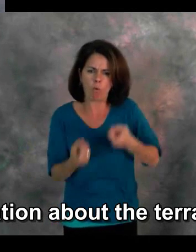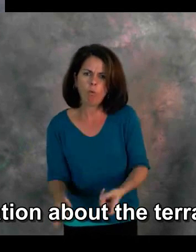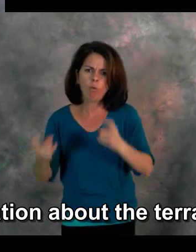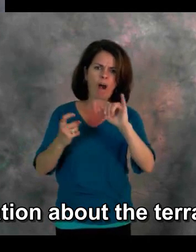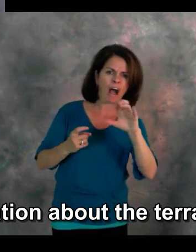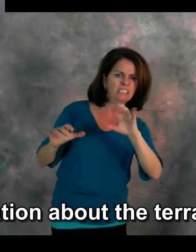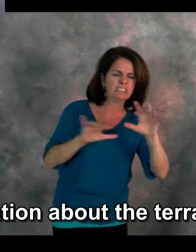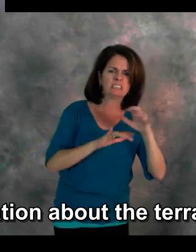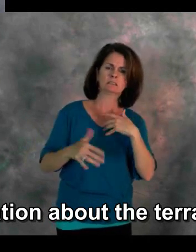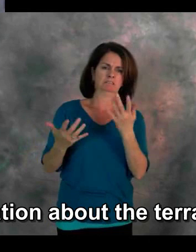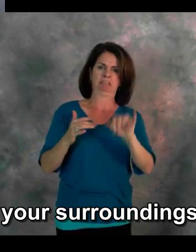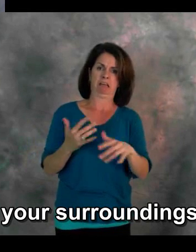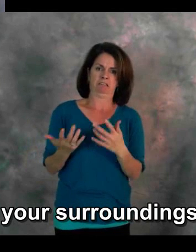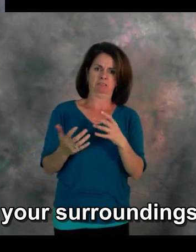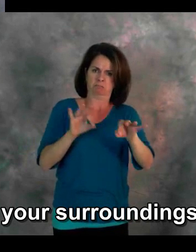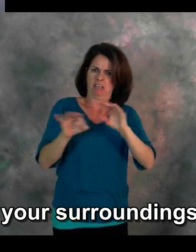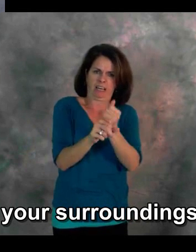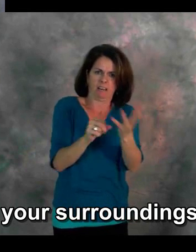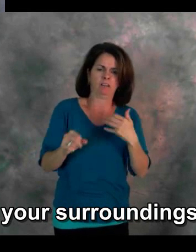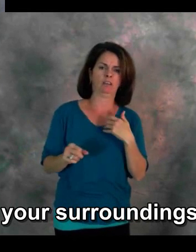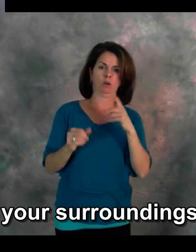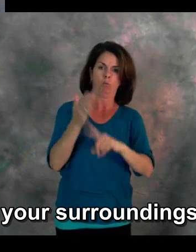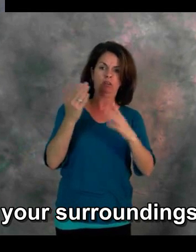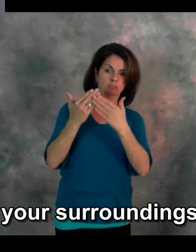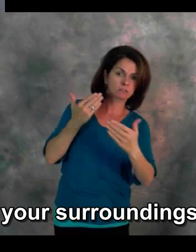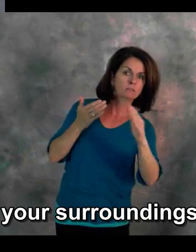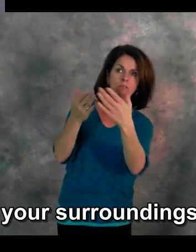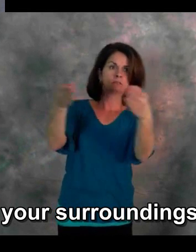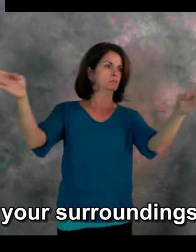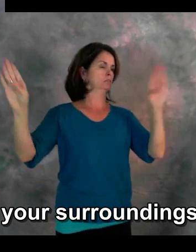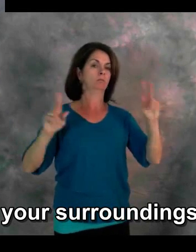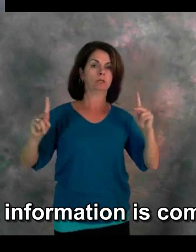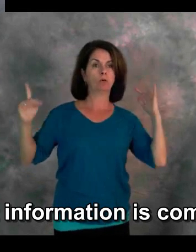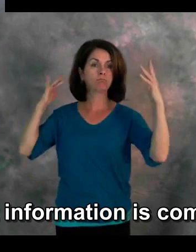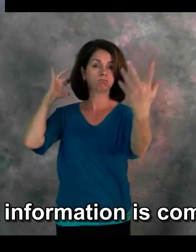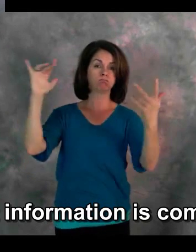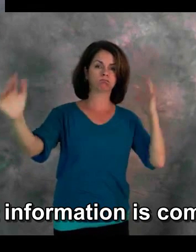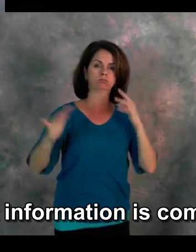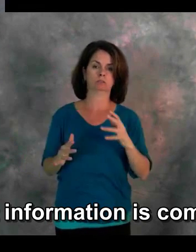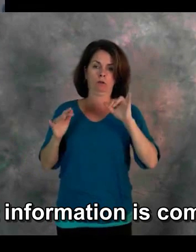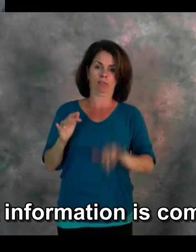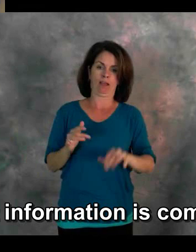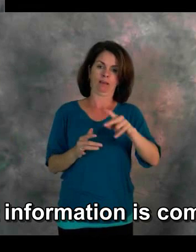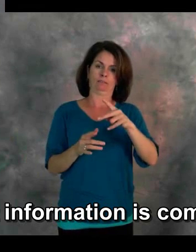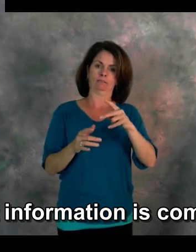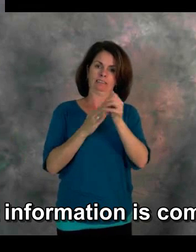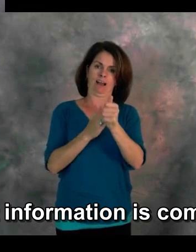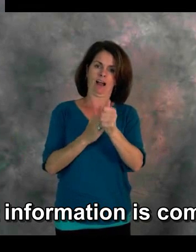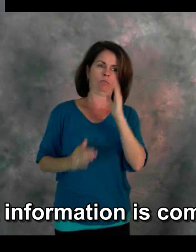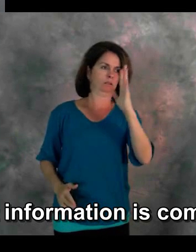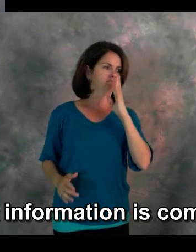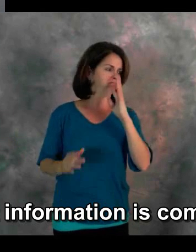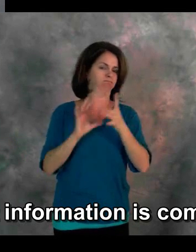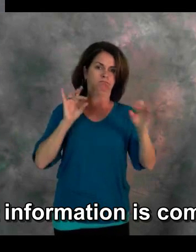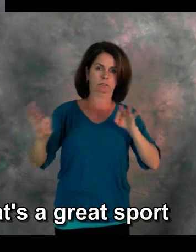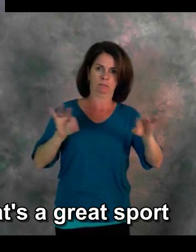information about the terrain, about the course, about your surroundings, people around you. All of that